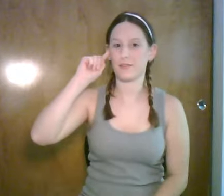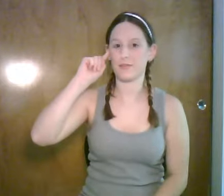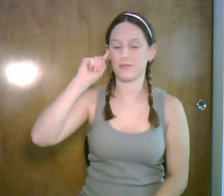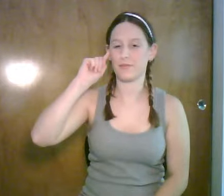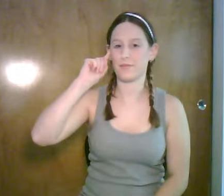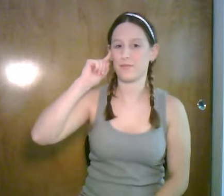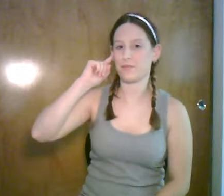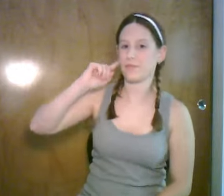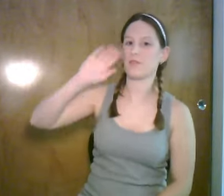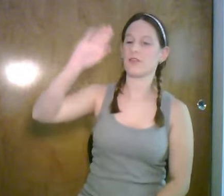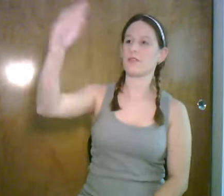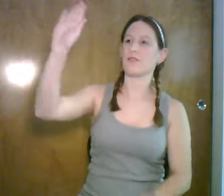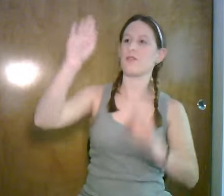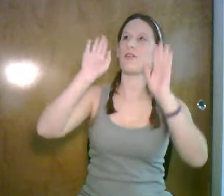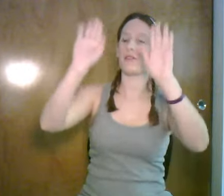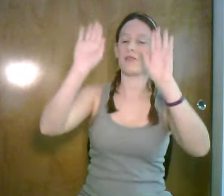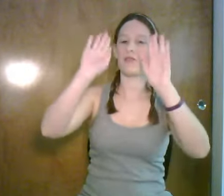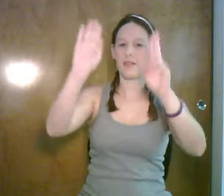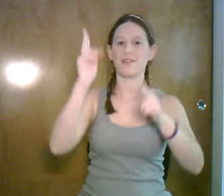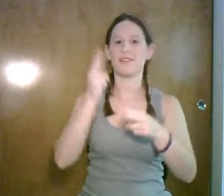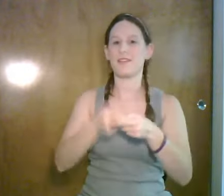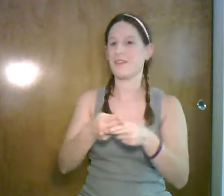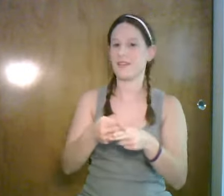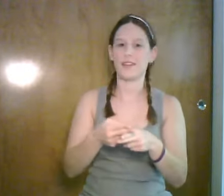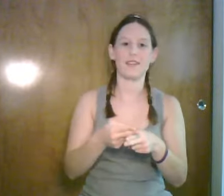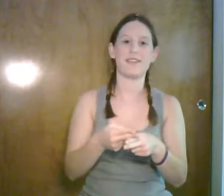of your great name